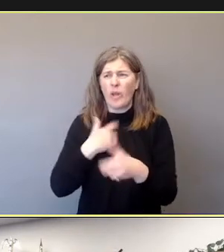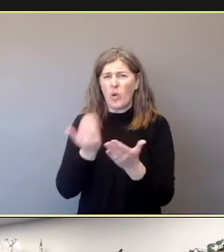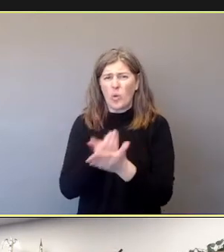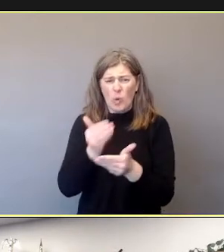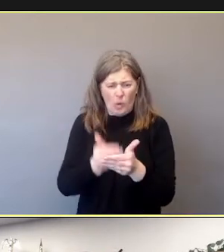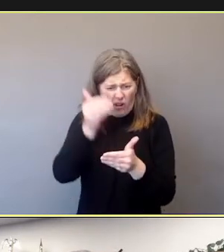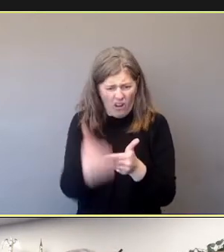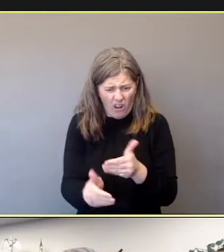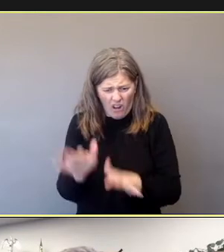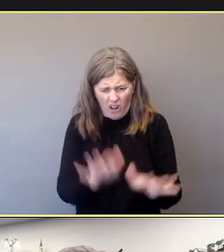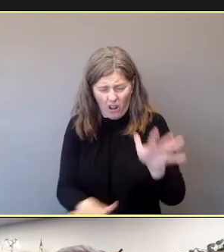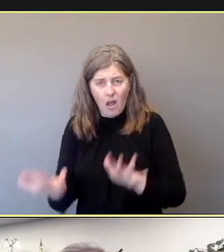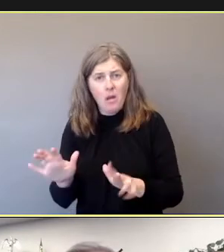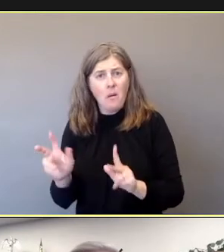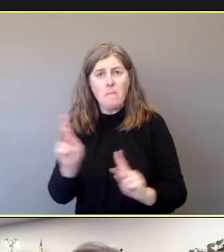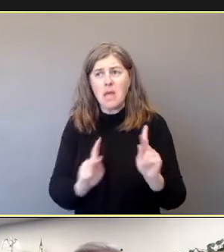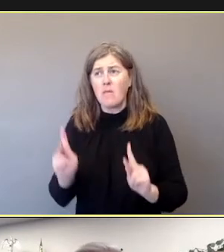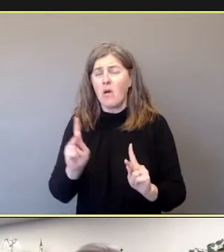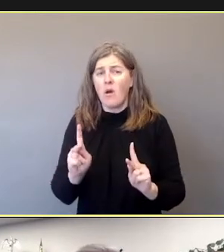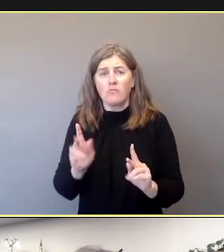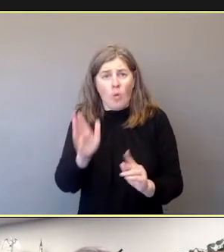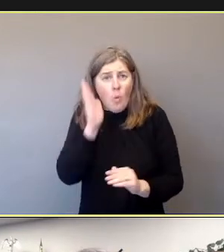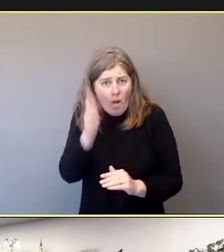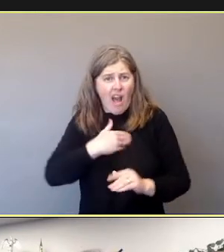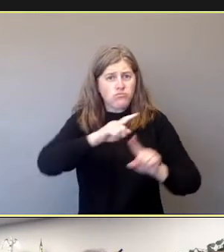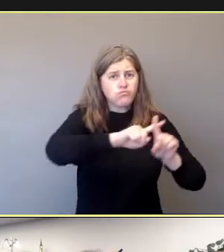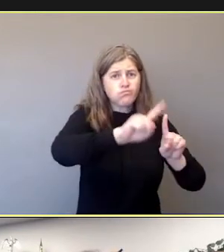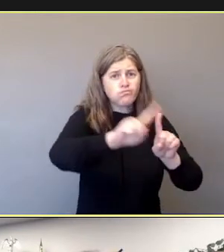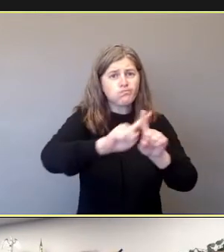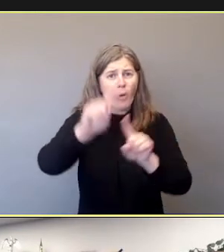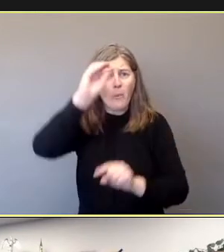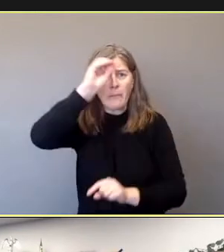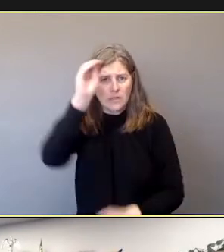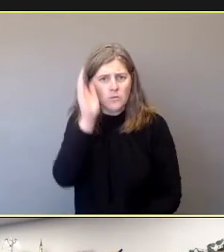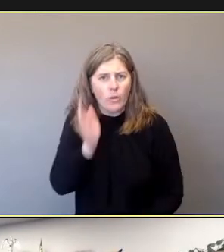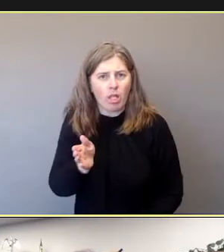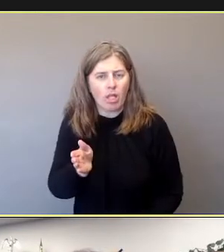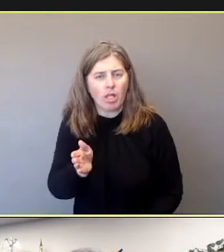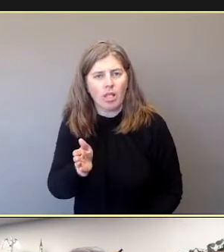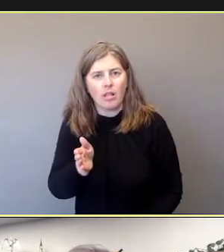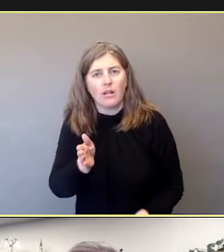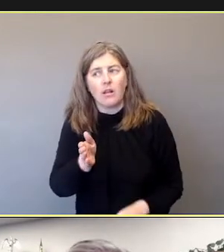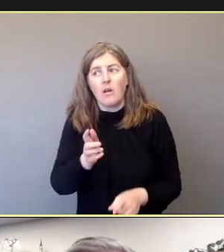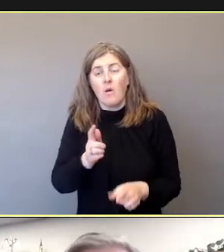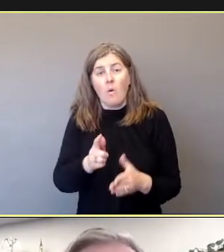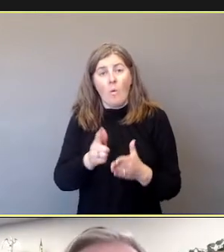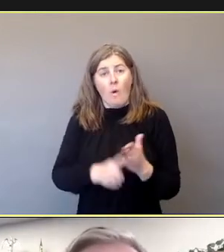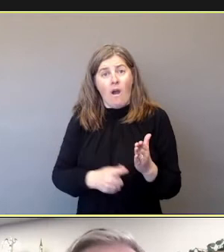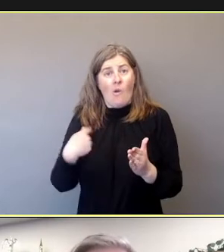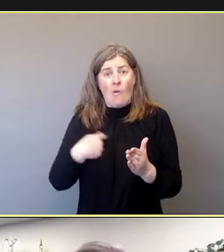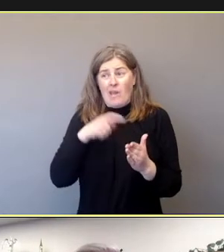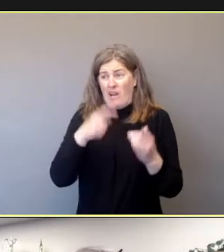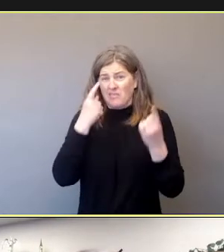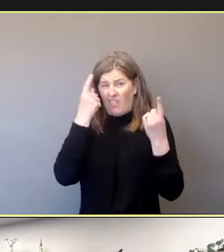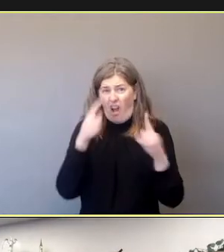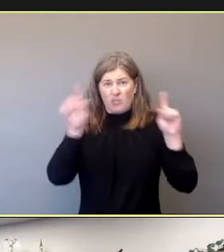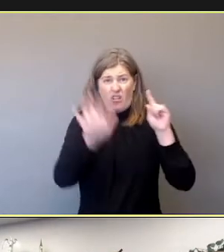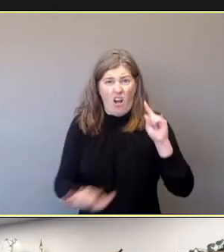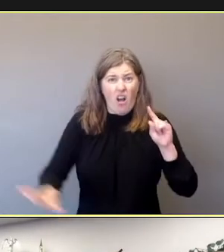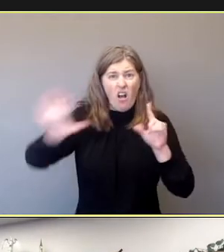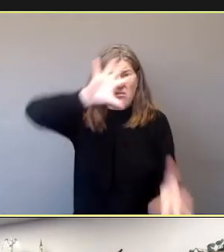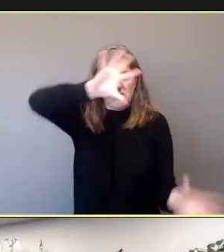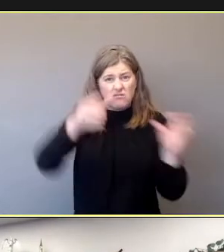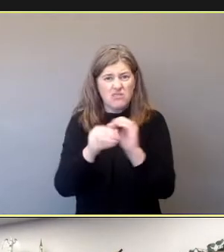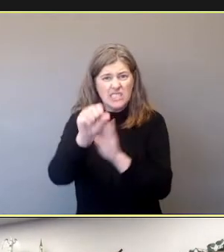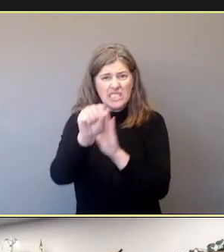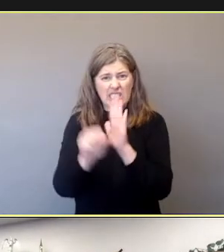this. People will have different opinions, and but what we have to accomplish as a state really goes beyond